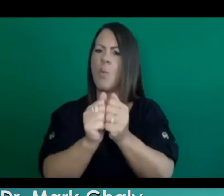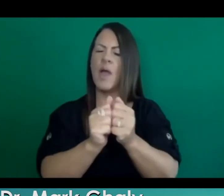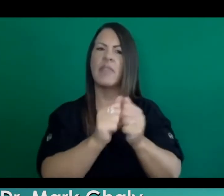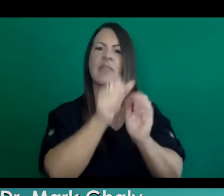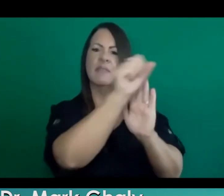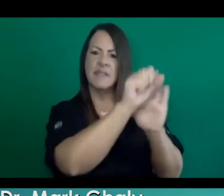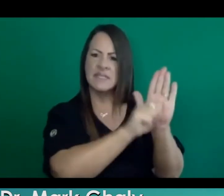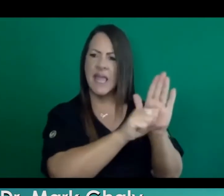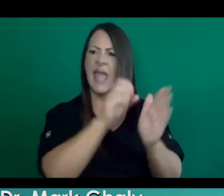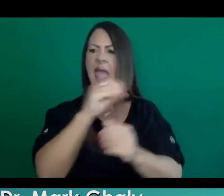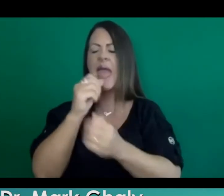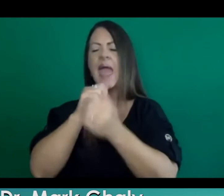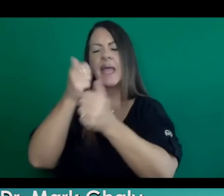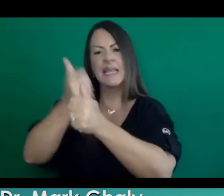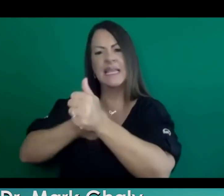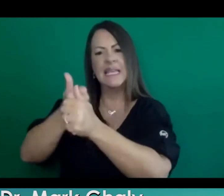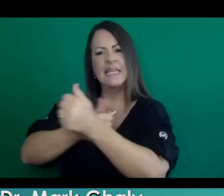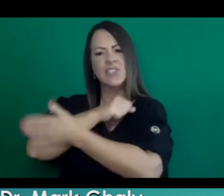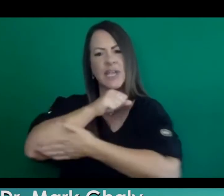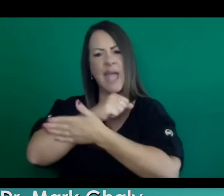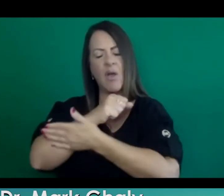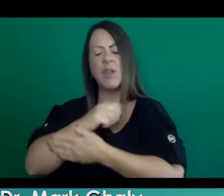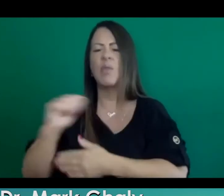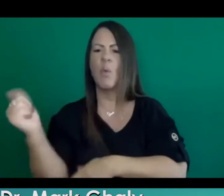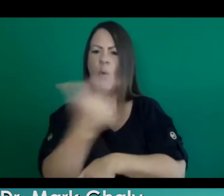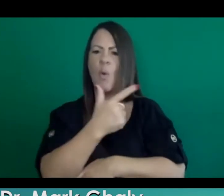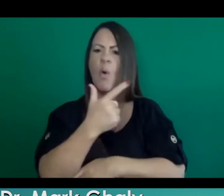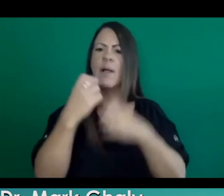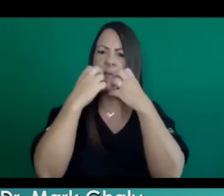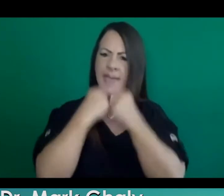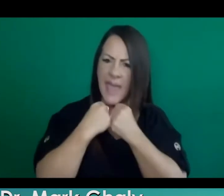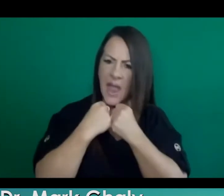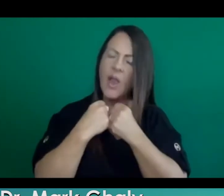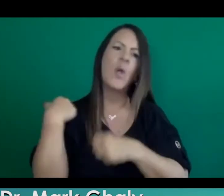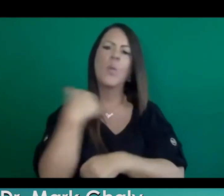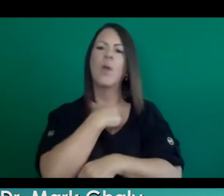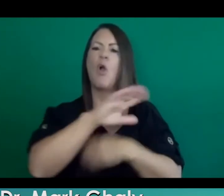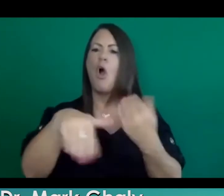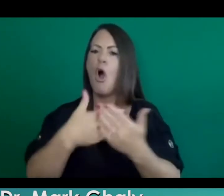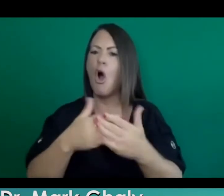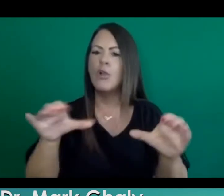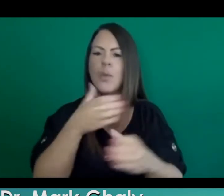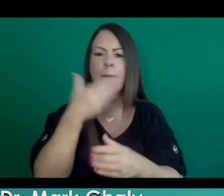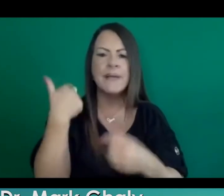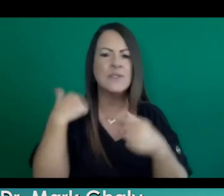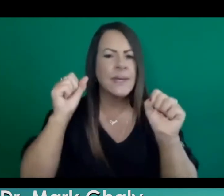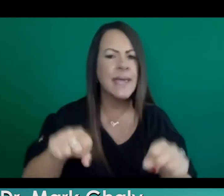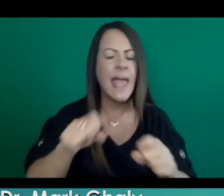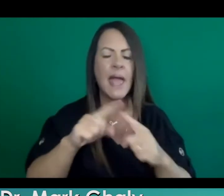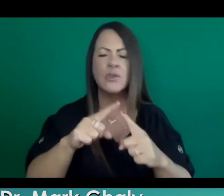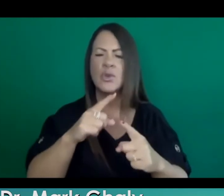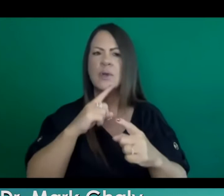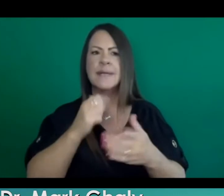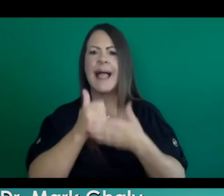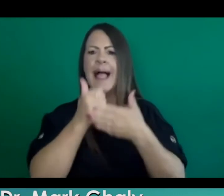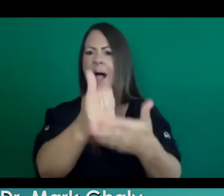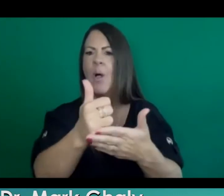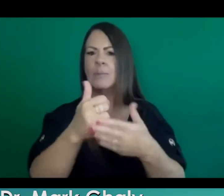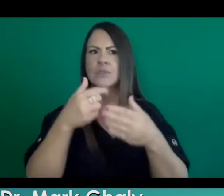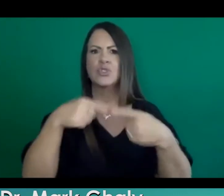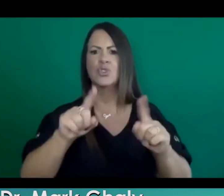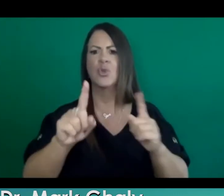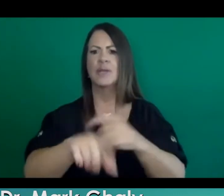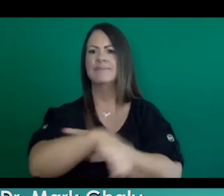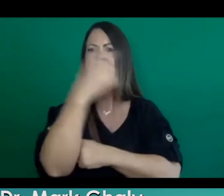level, care deeply at trying to do as much as we possibly can, especially at this moment. So personally, and sort